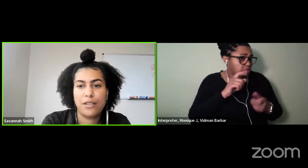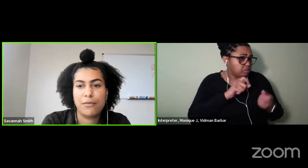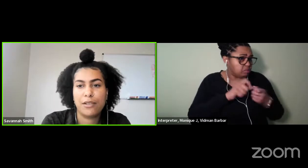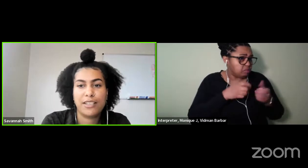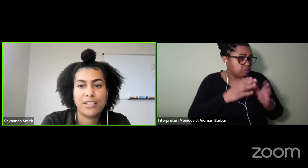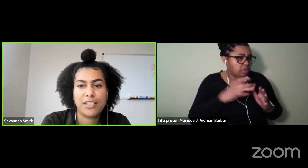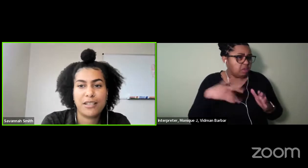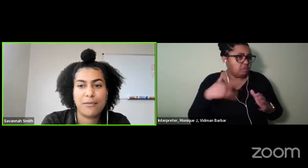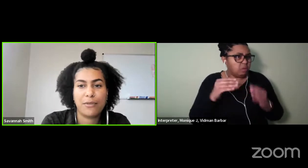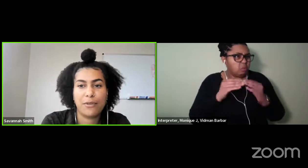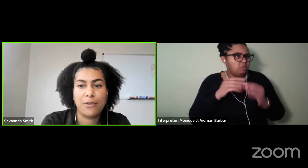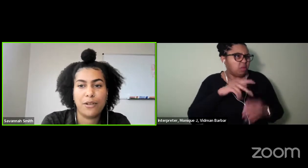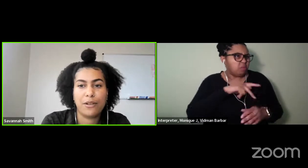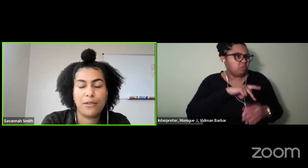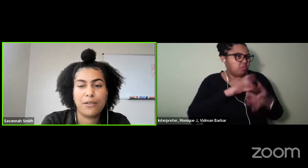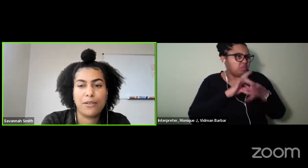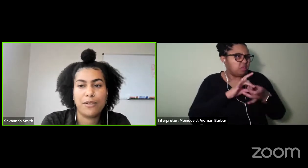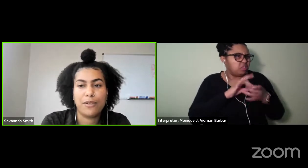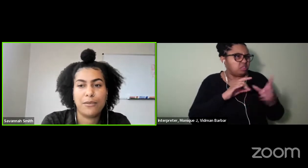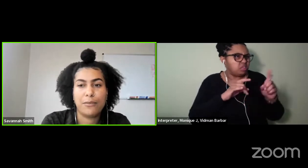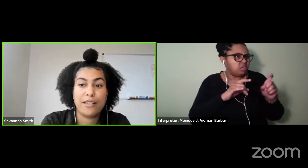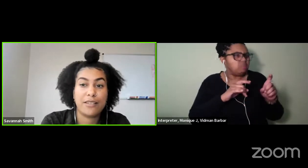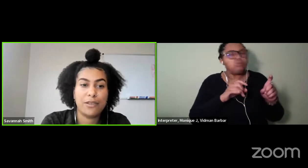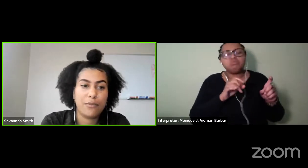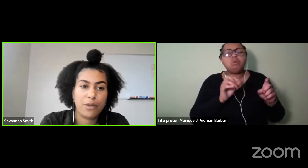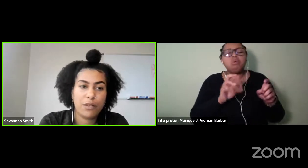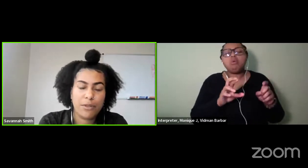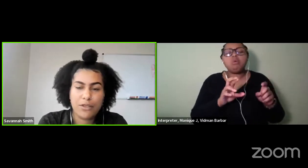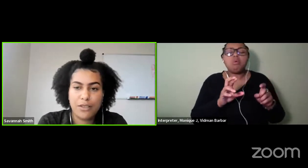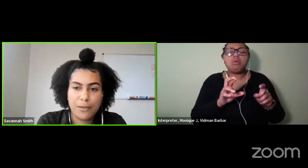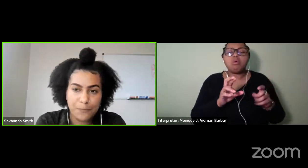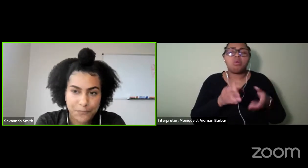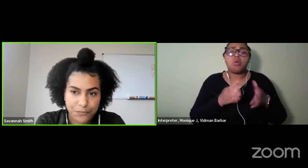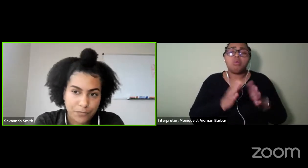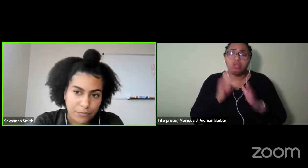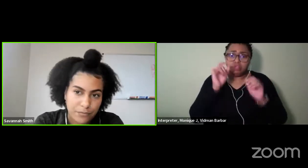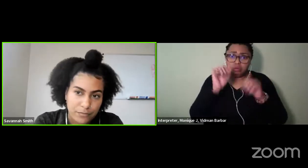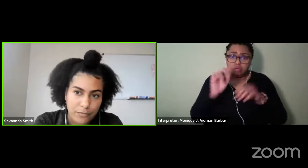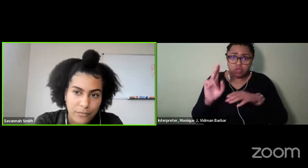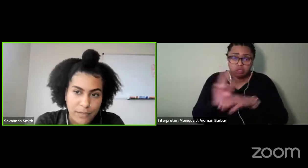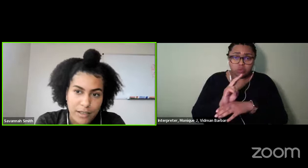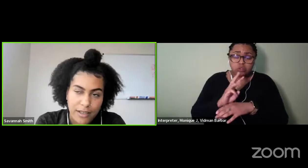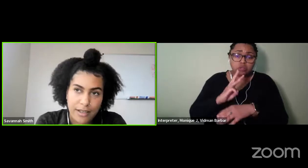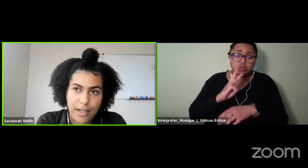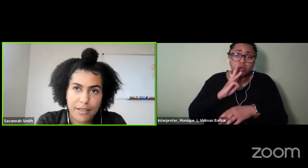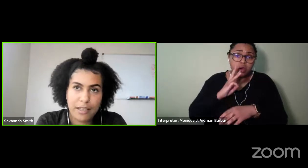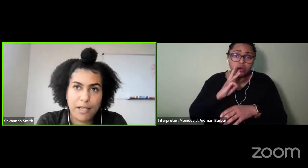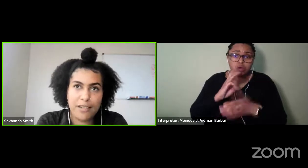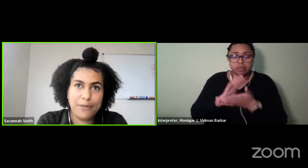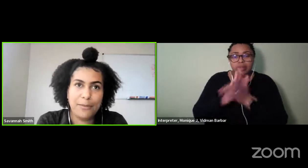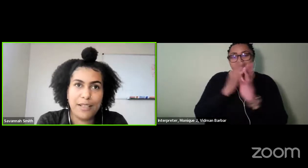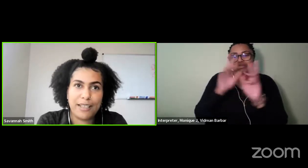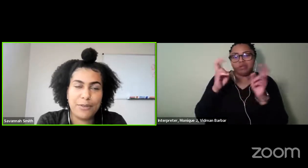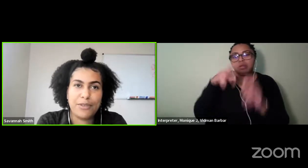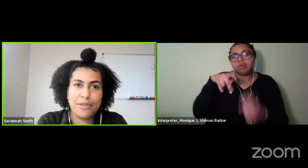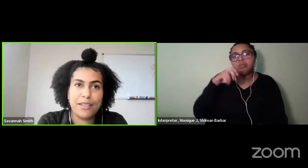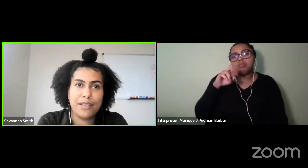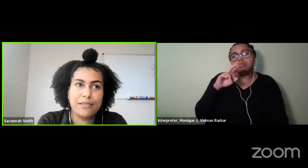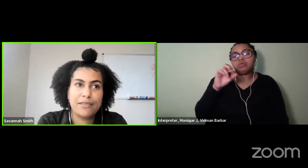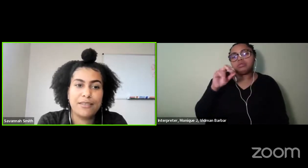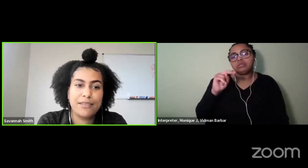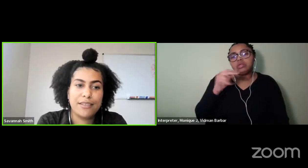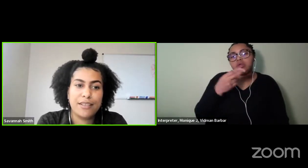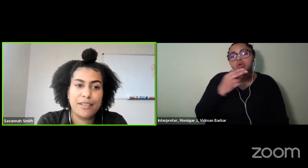personal relationship, or ways that you give water personhood? I think about when I go